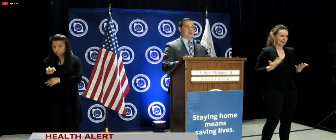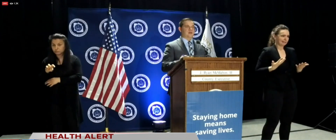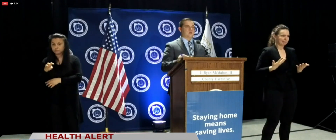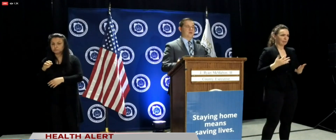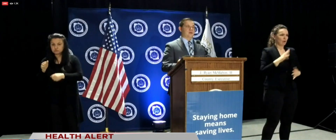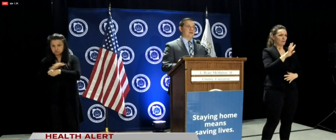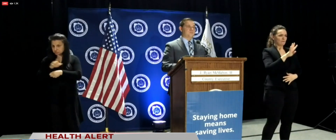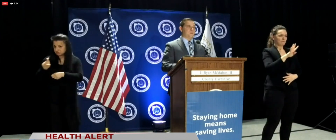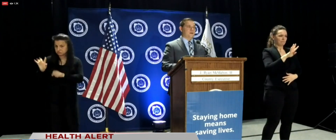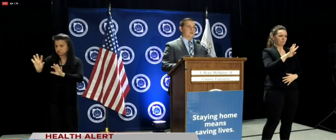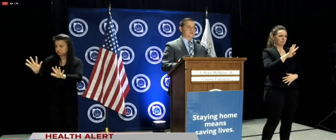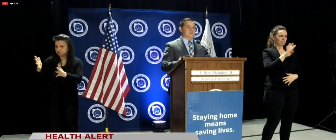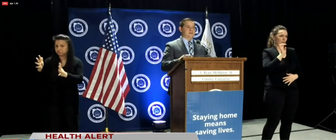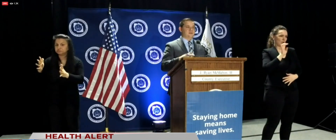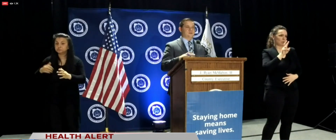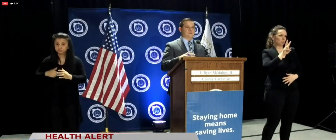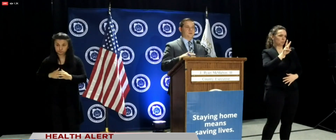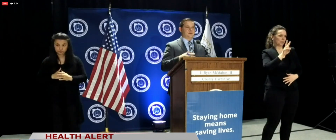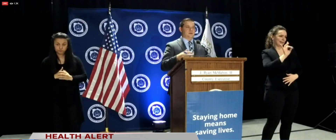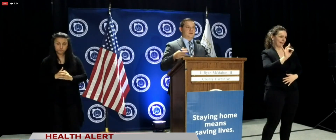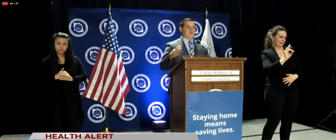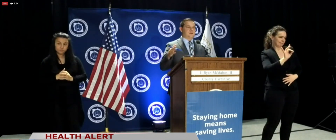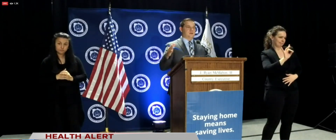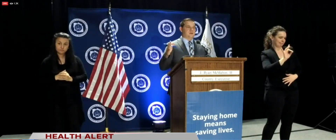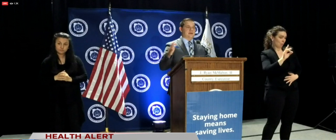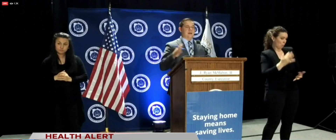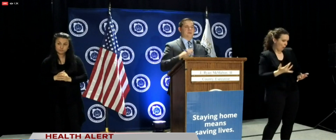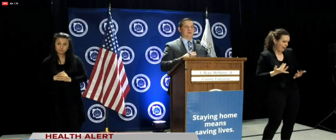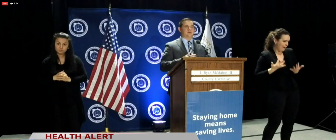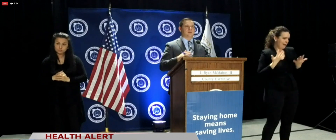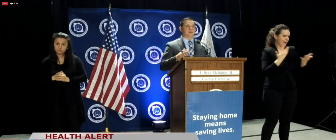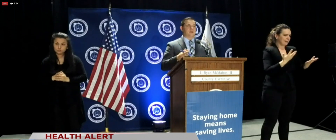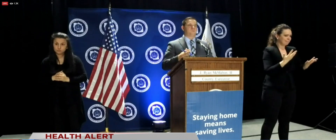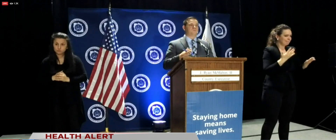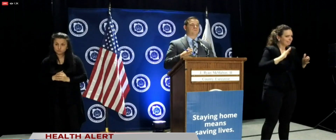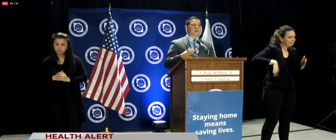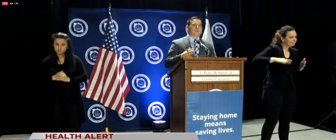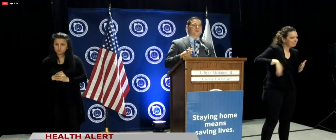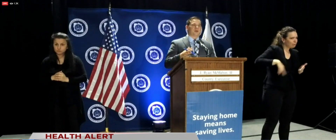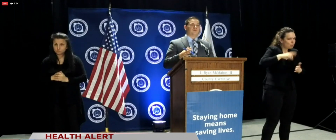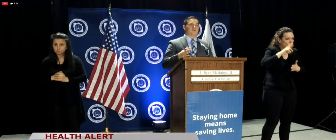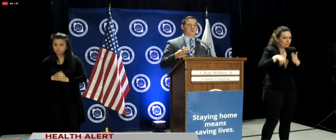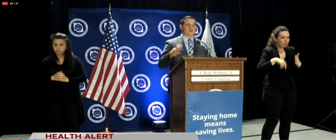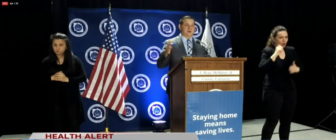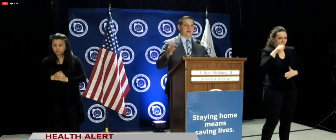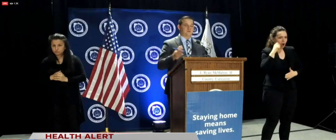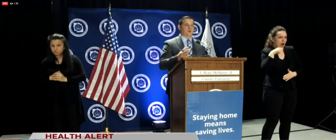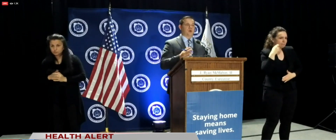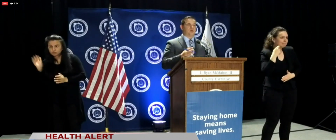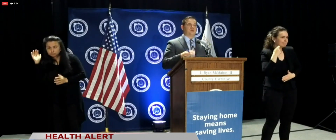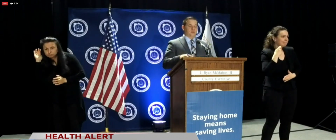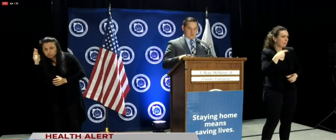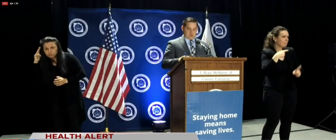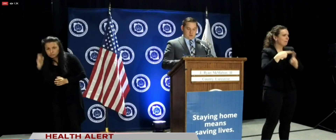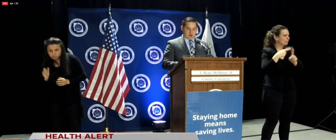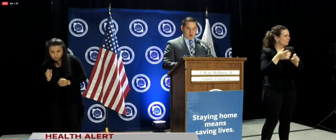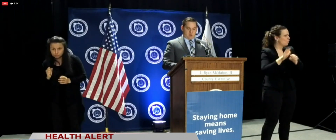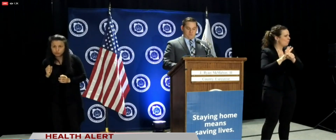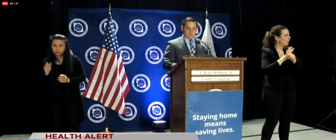real quick. I know this continues to be a topic in the media, and people get confused, and then I get phone calls.